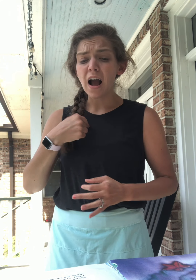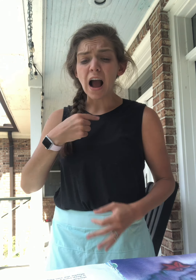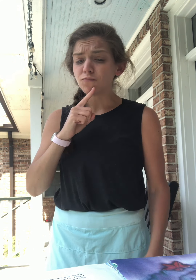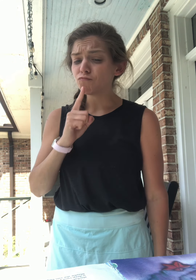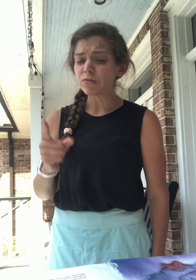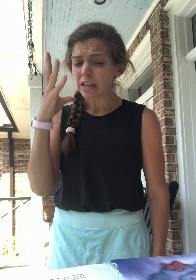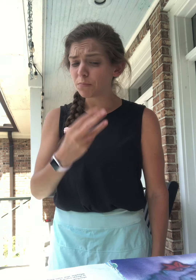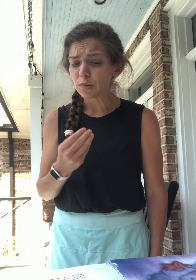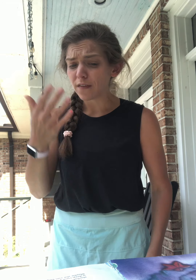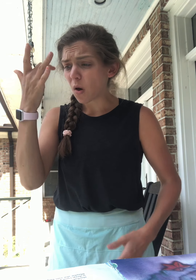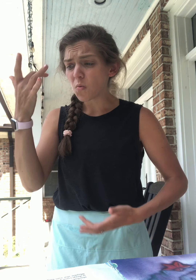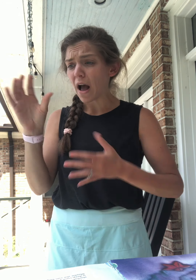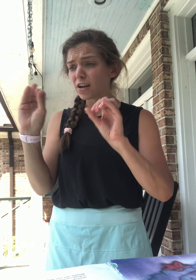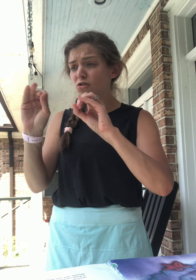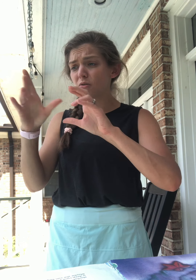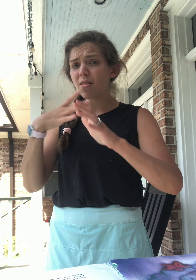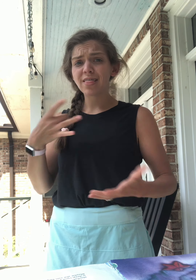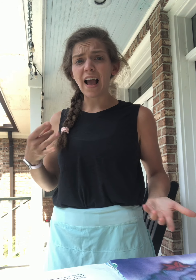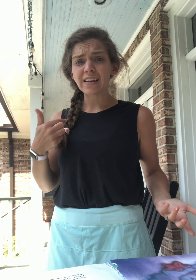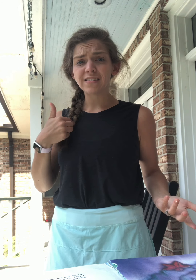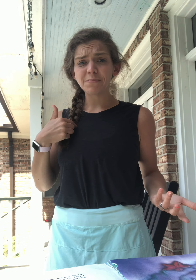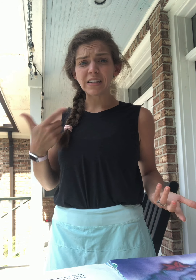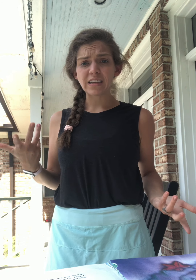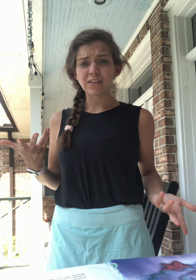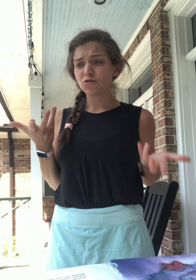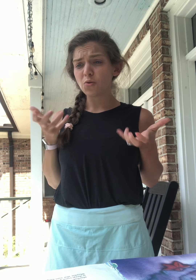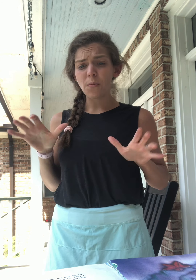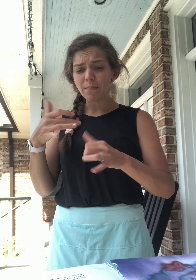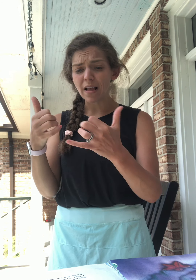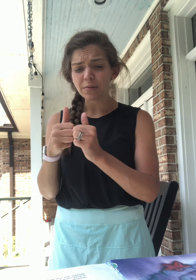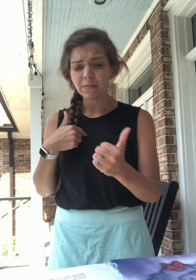I really am beautiful. Why doesn't anybody like me?